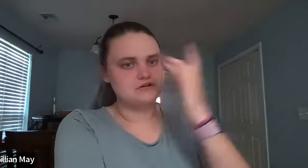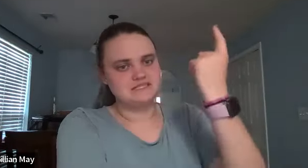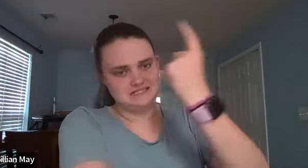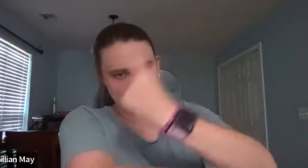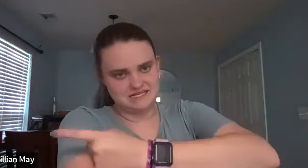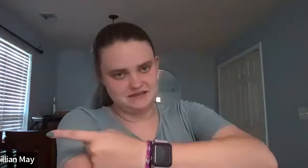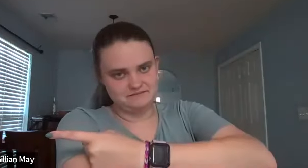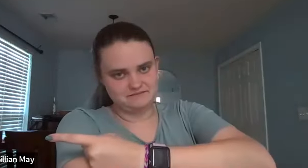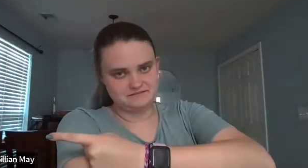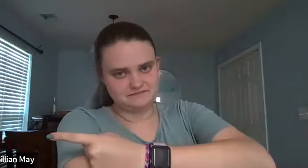Mother's Day.